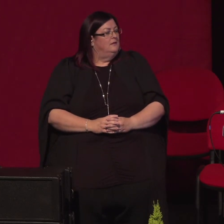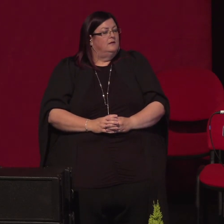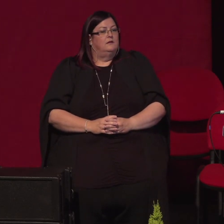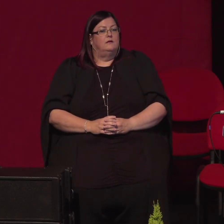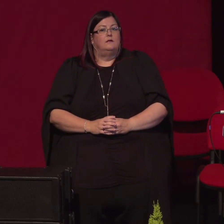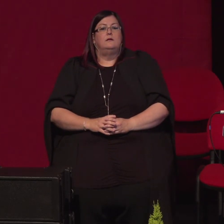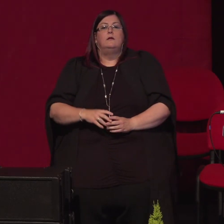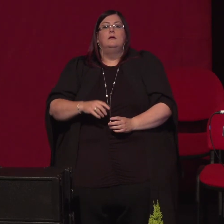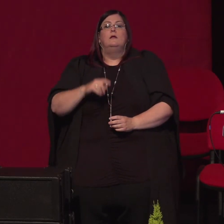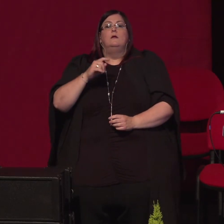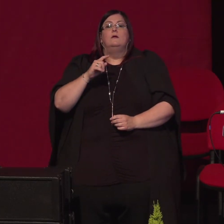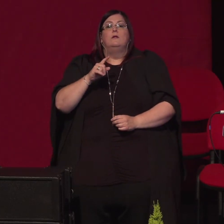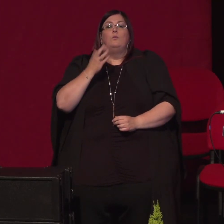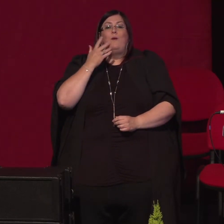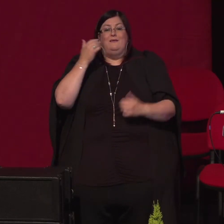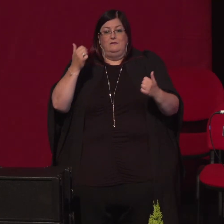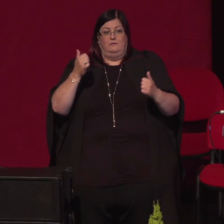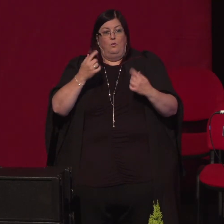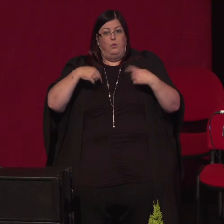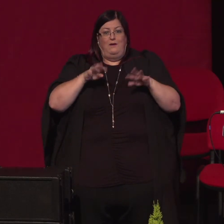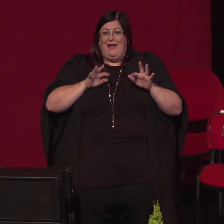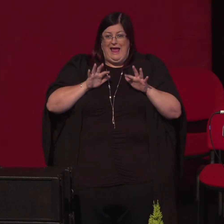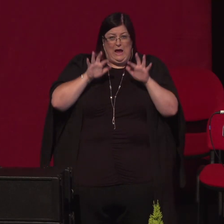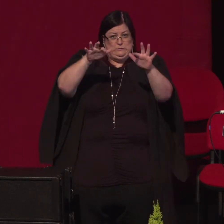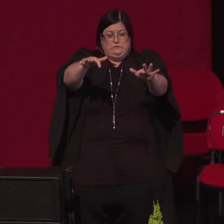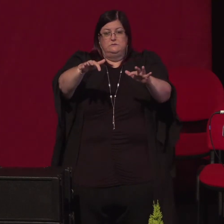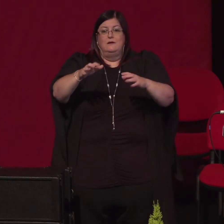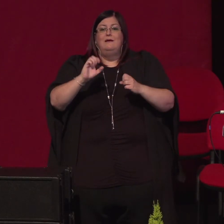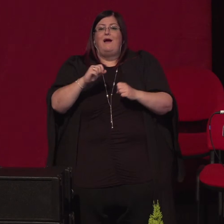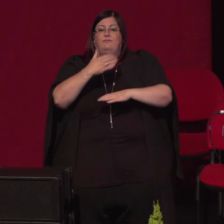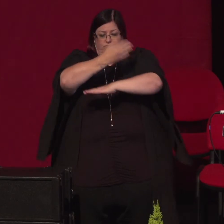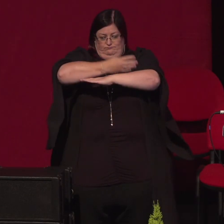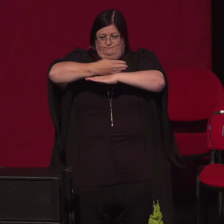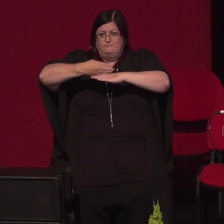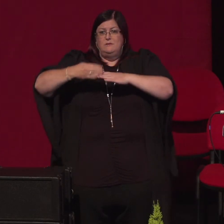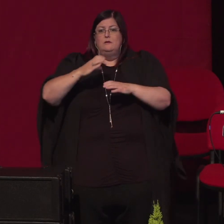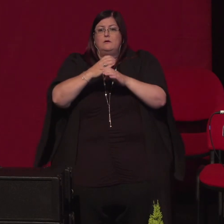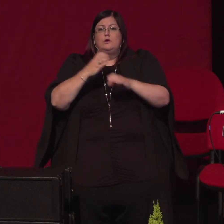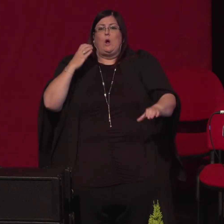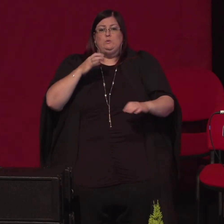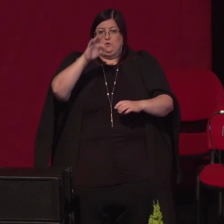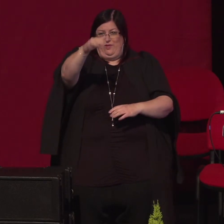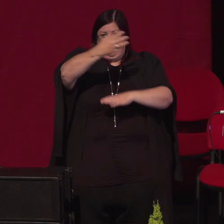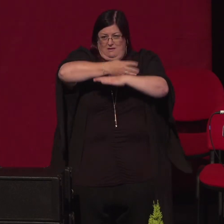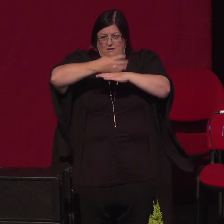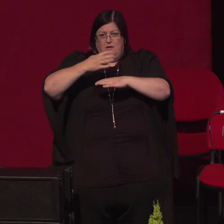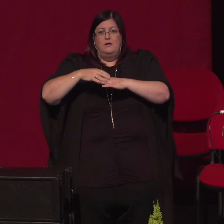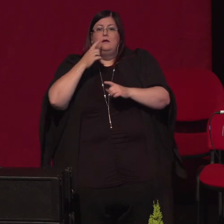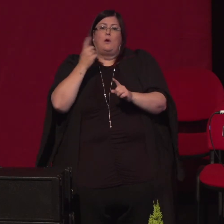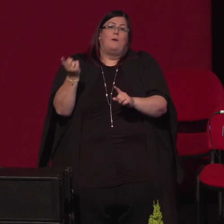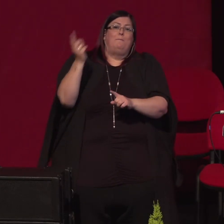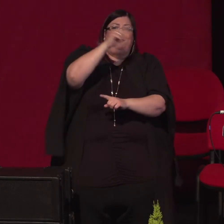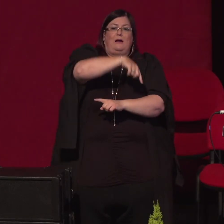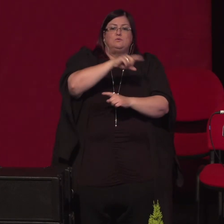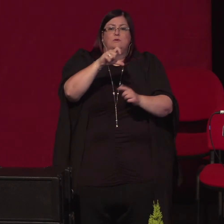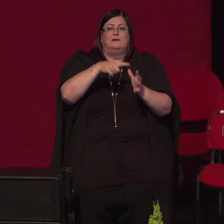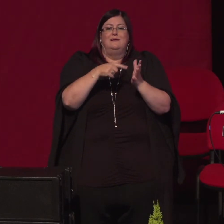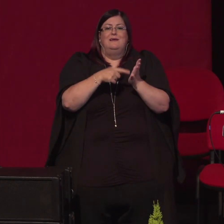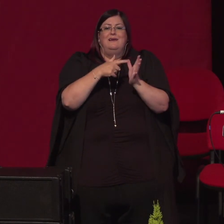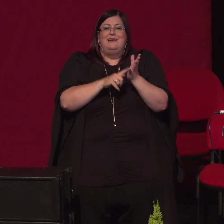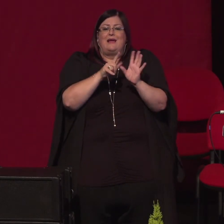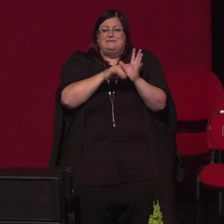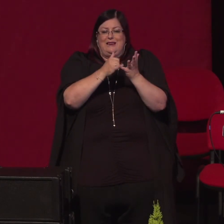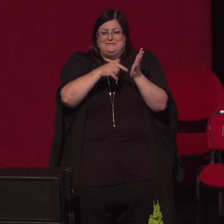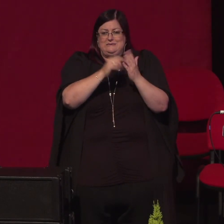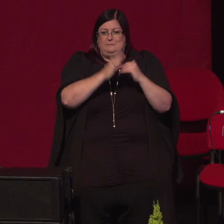Following that, you can then board the awaiting coaches outside that will take you back to the the Catalyst building on